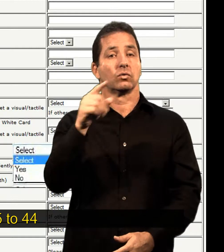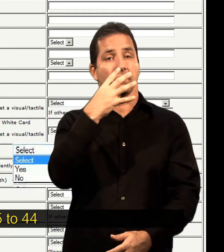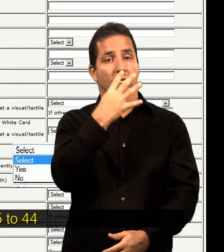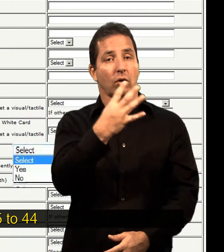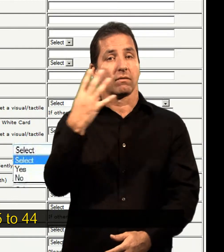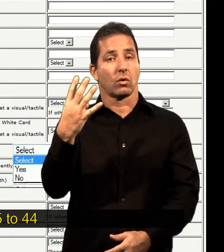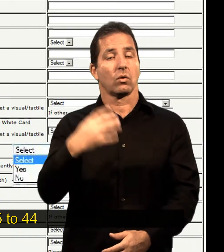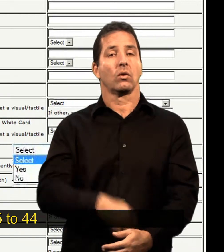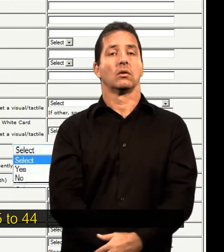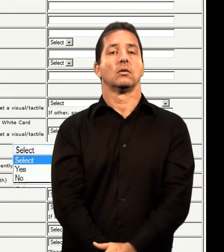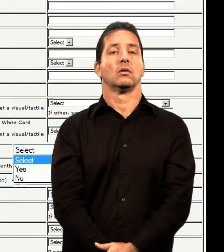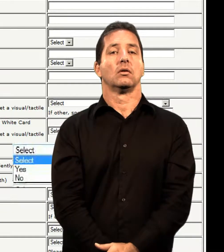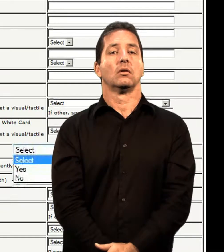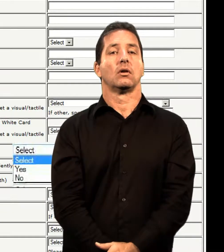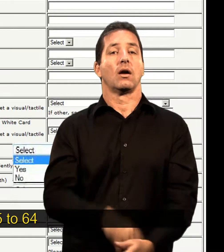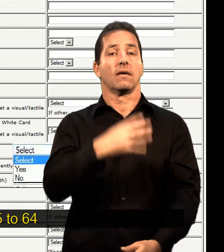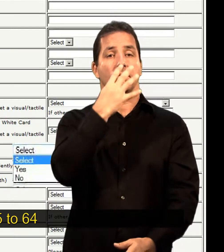35 to 44,